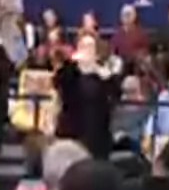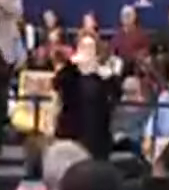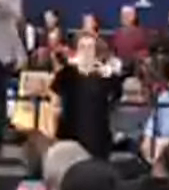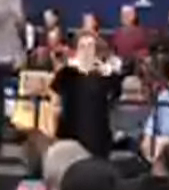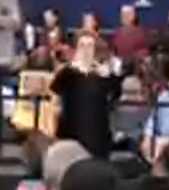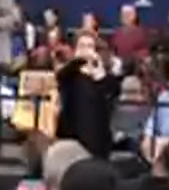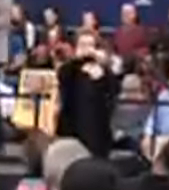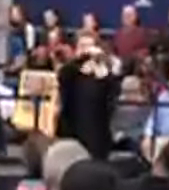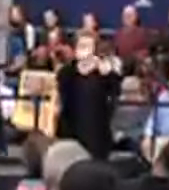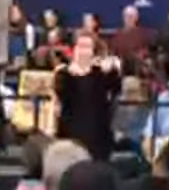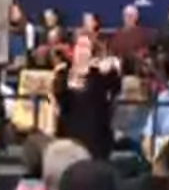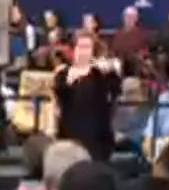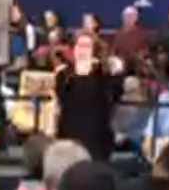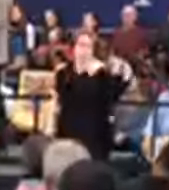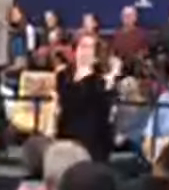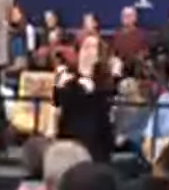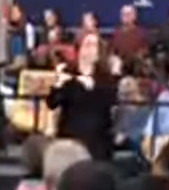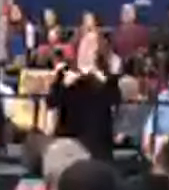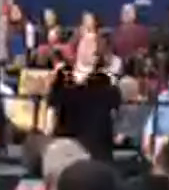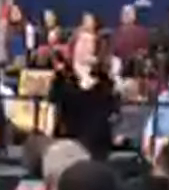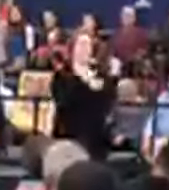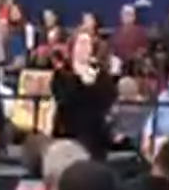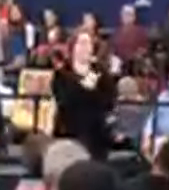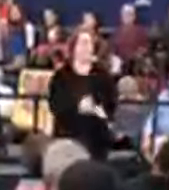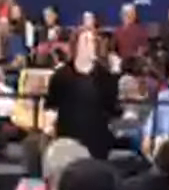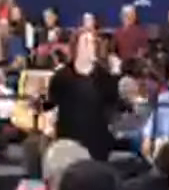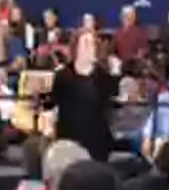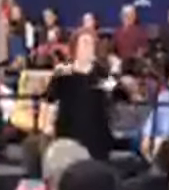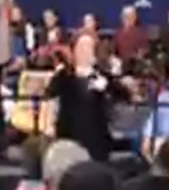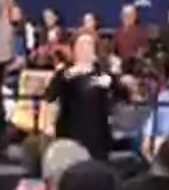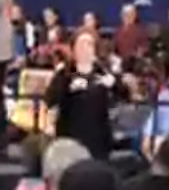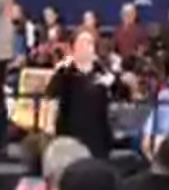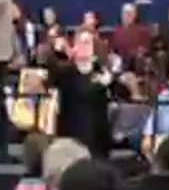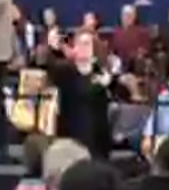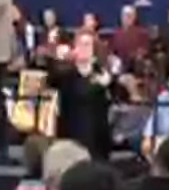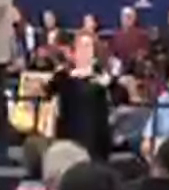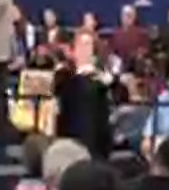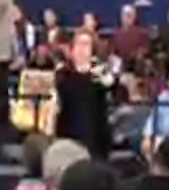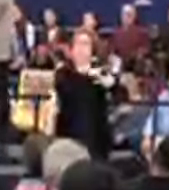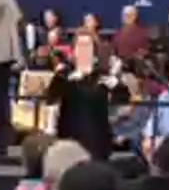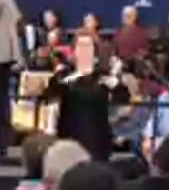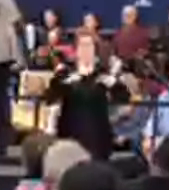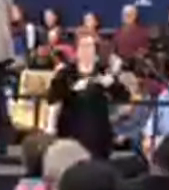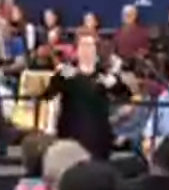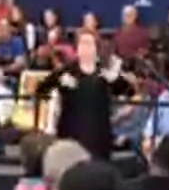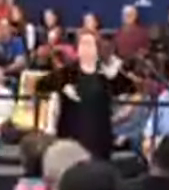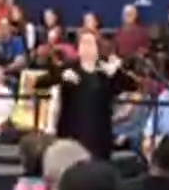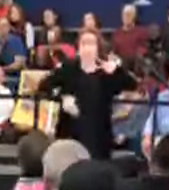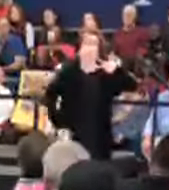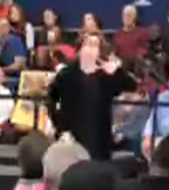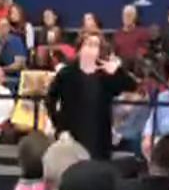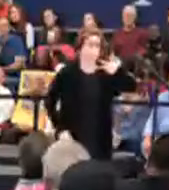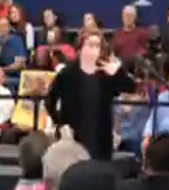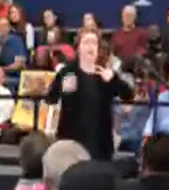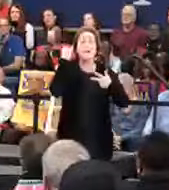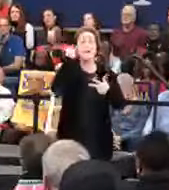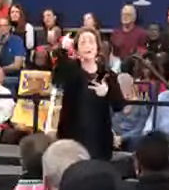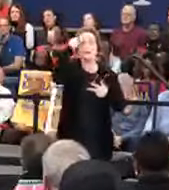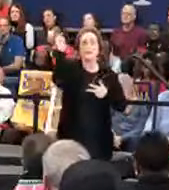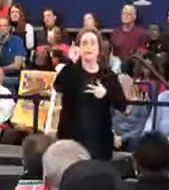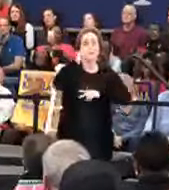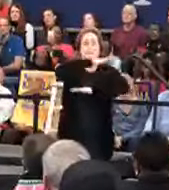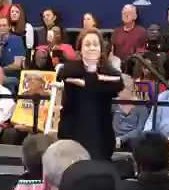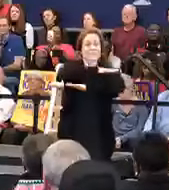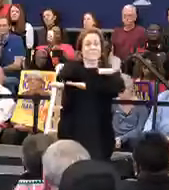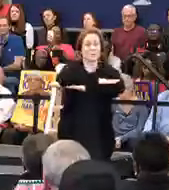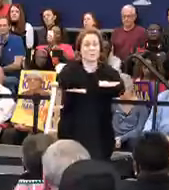co-equal independent branches of government, executive, legislative, judiciary. And then if you think of it as a tabletop standing on four